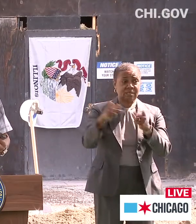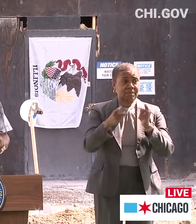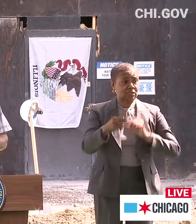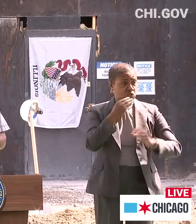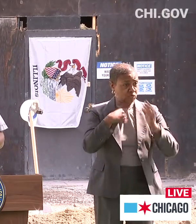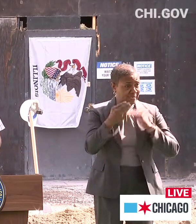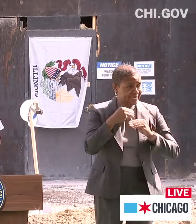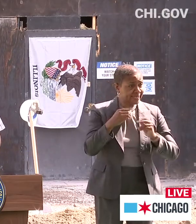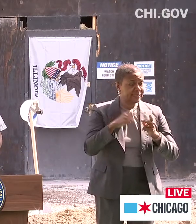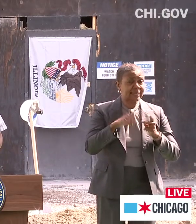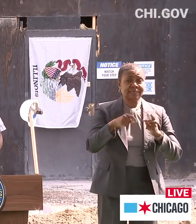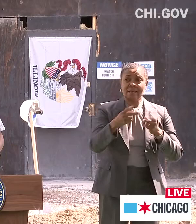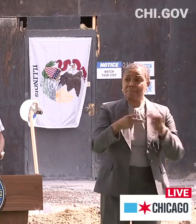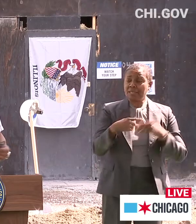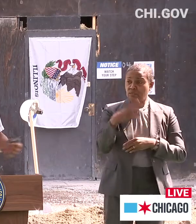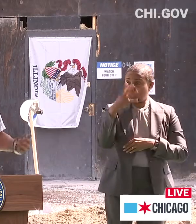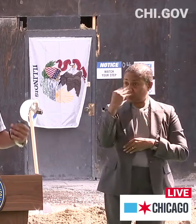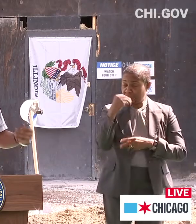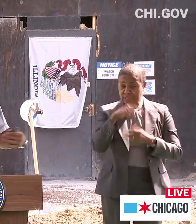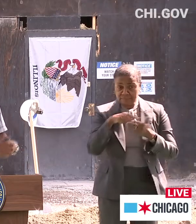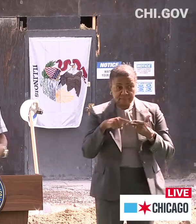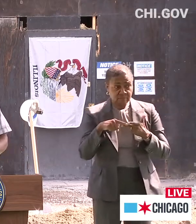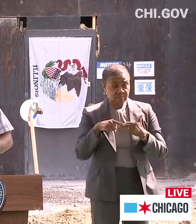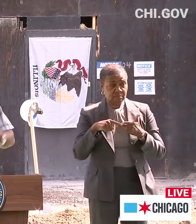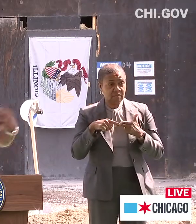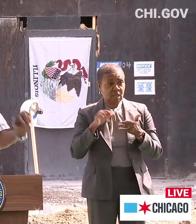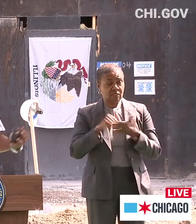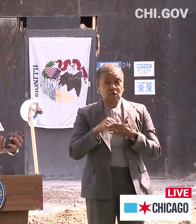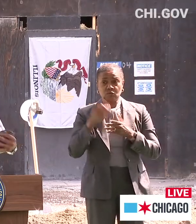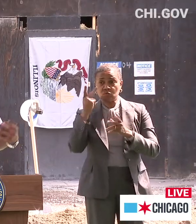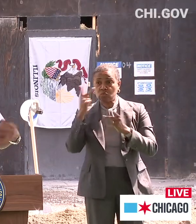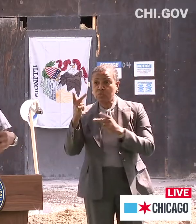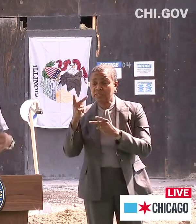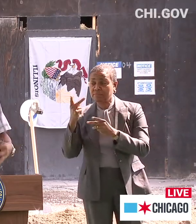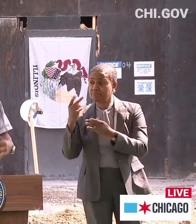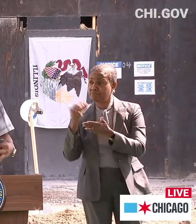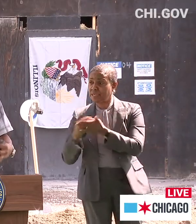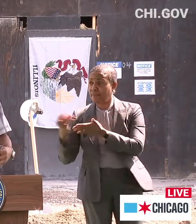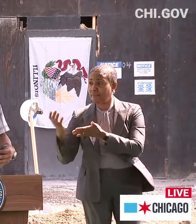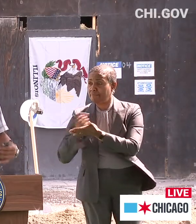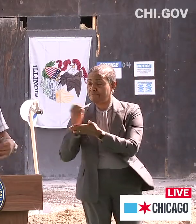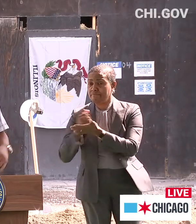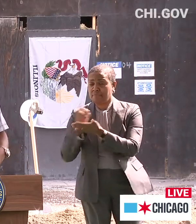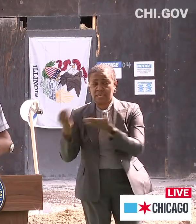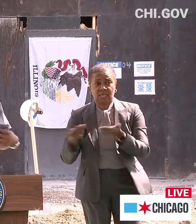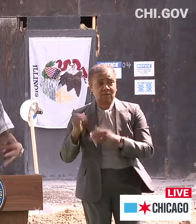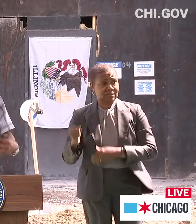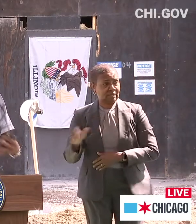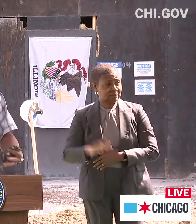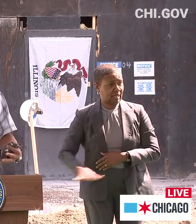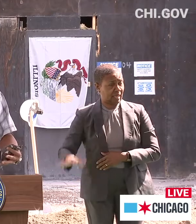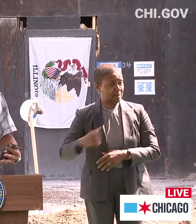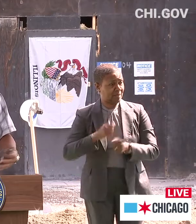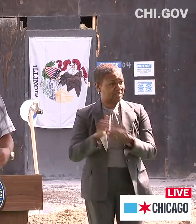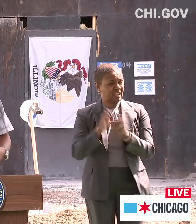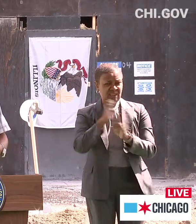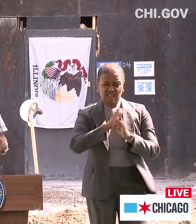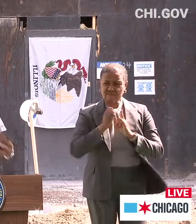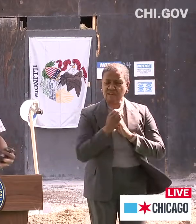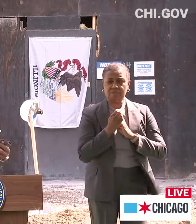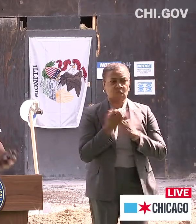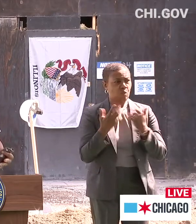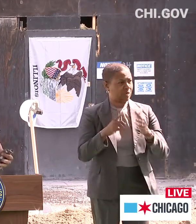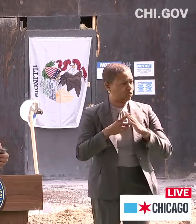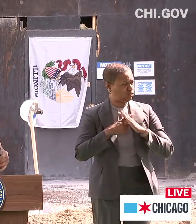they need some place to sleep, and so we want to capture those tourism dollars here in the South Side by creating that environment, and we've